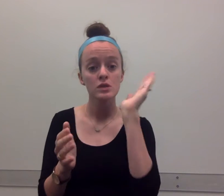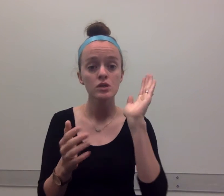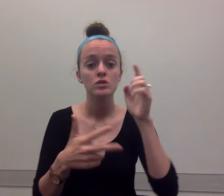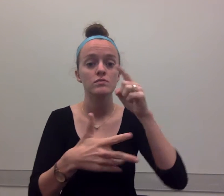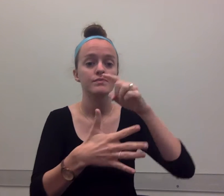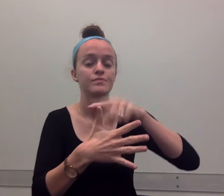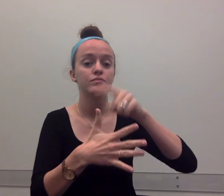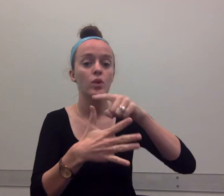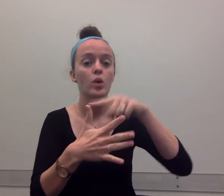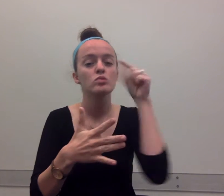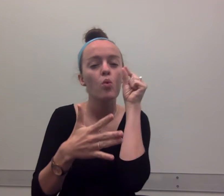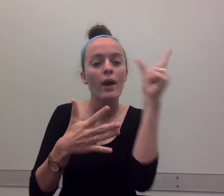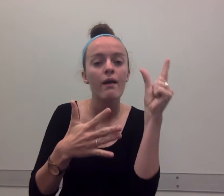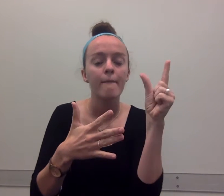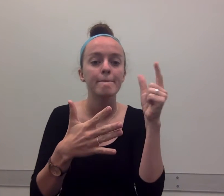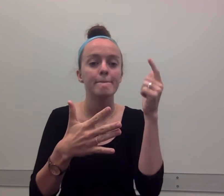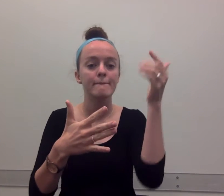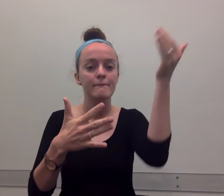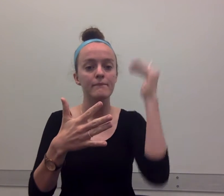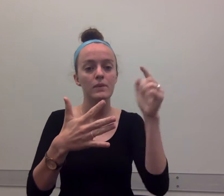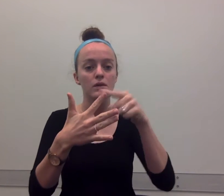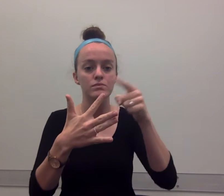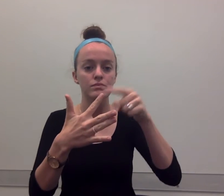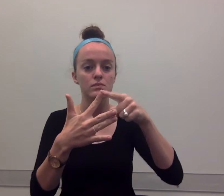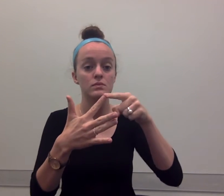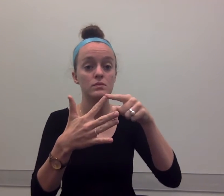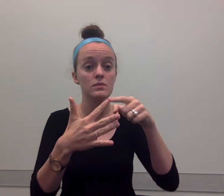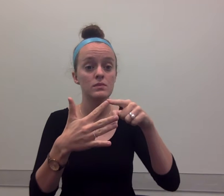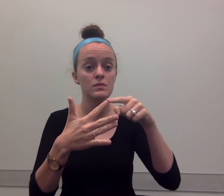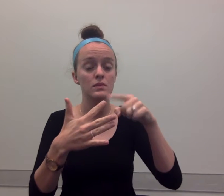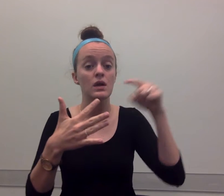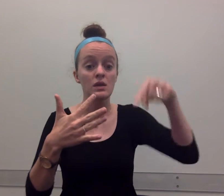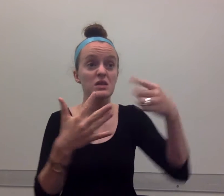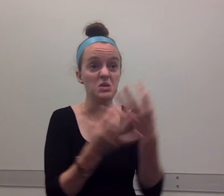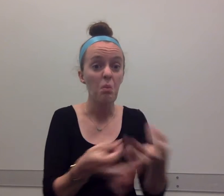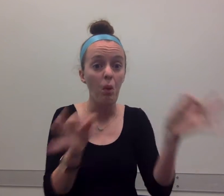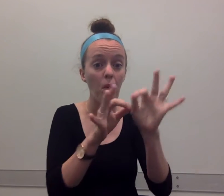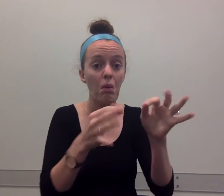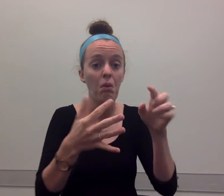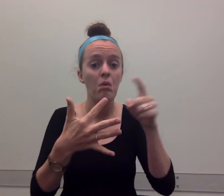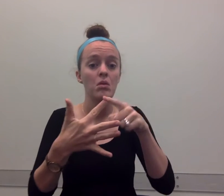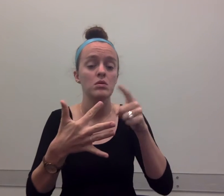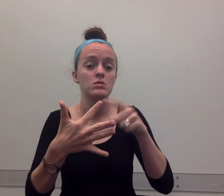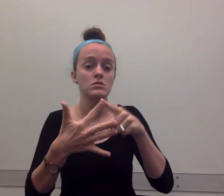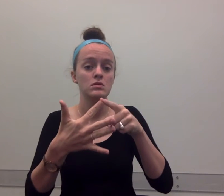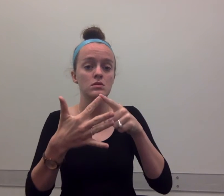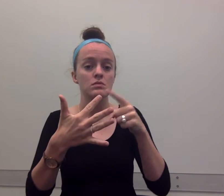up. The next step is this is important, get this,